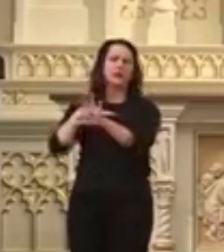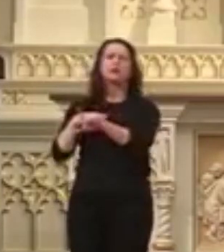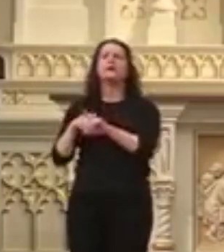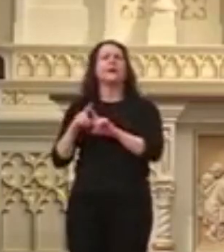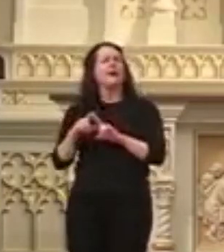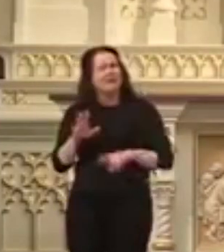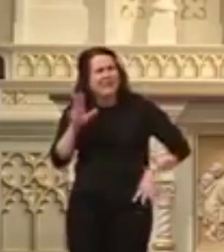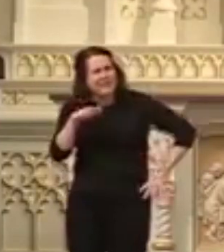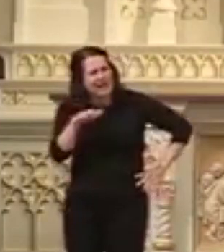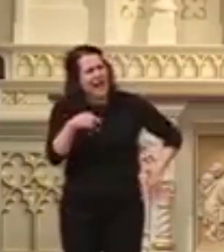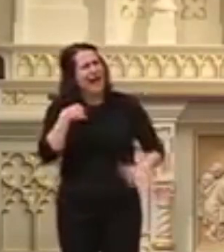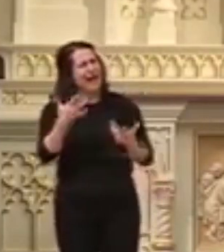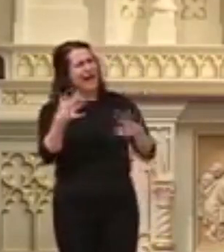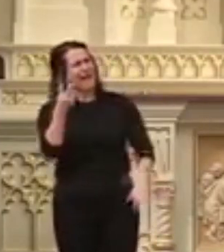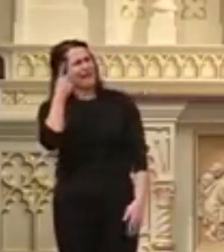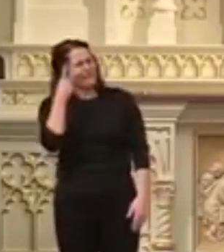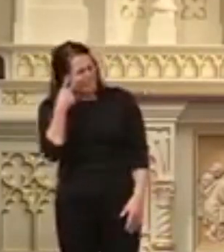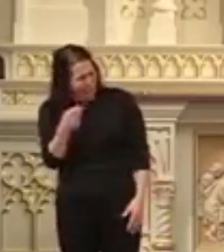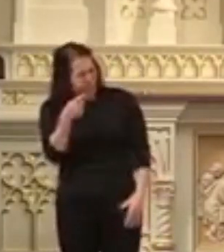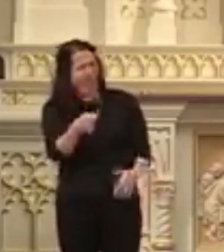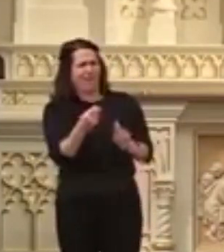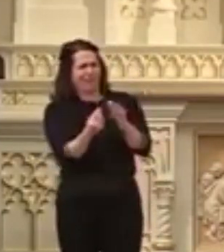I see you in the garden with him?